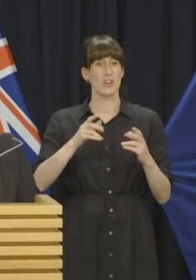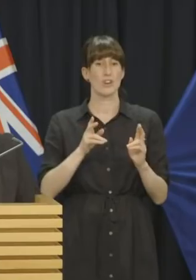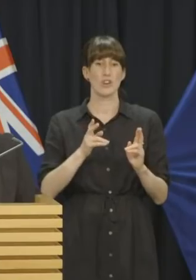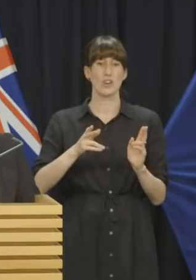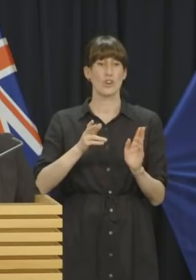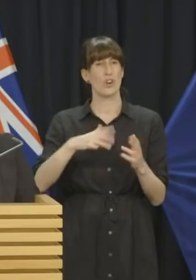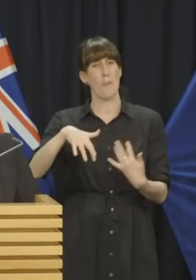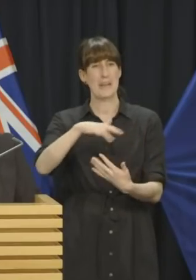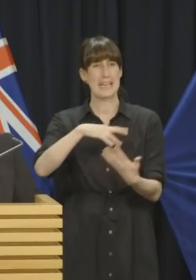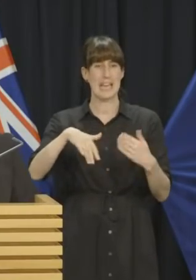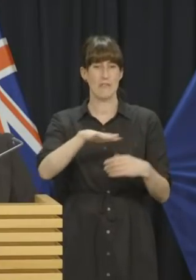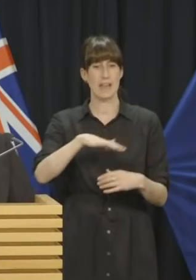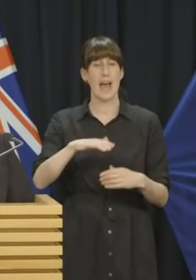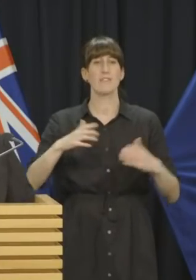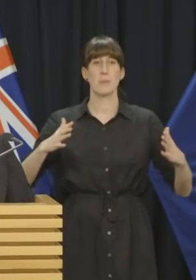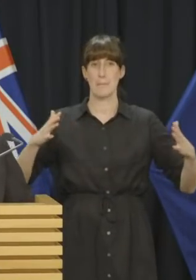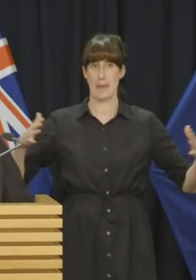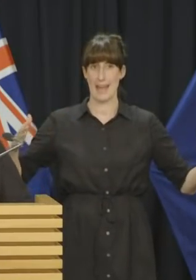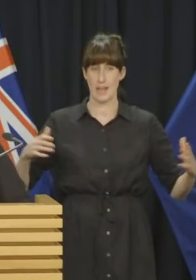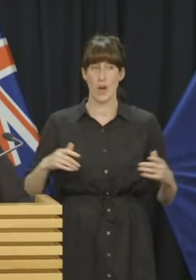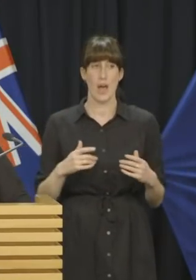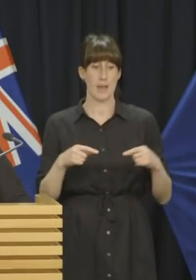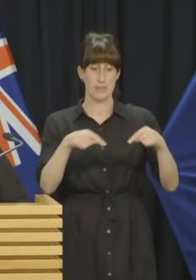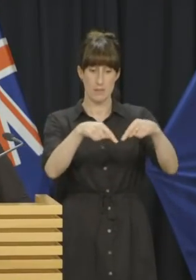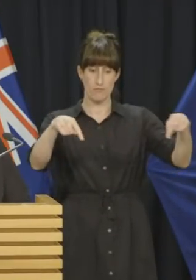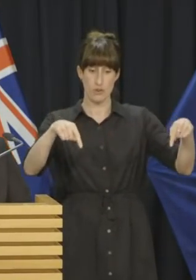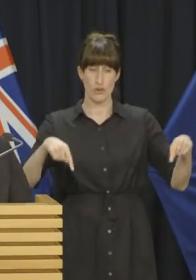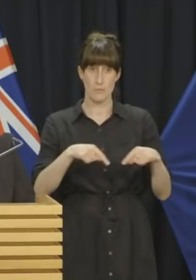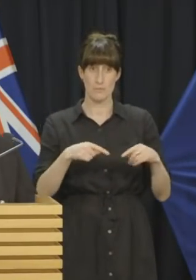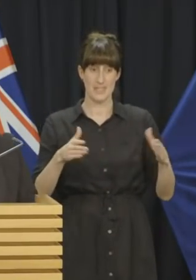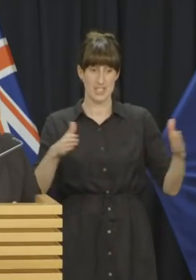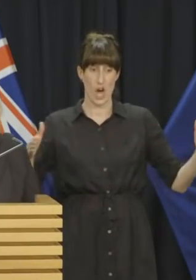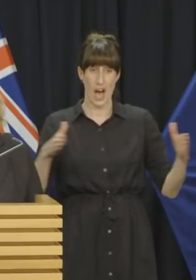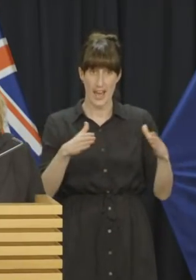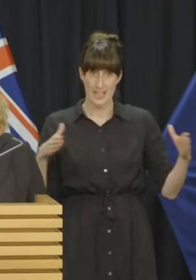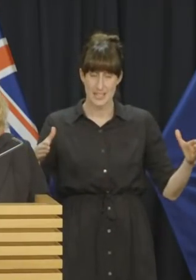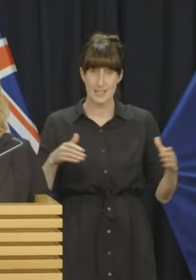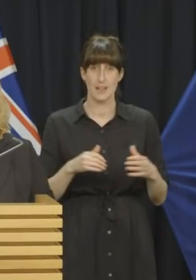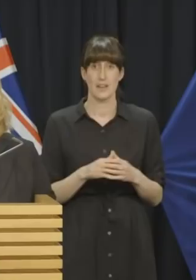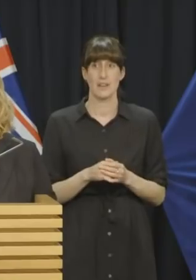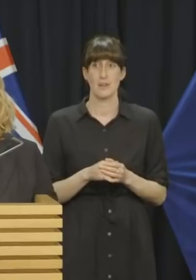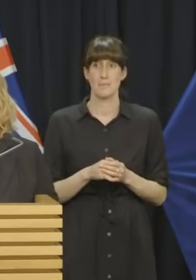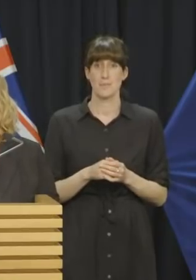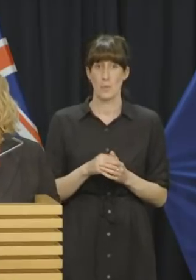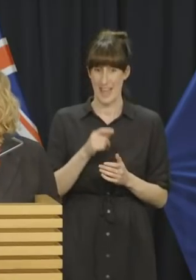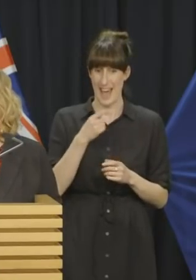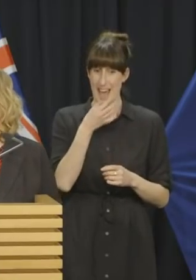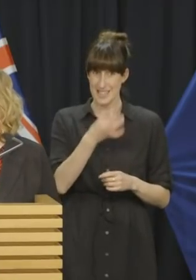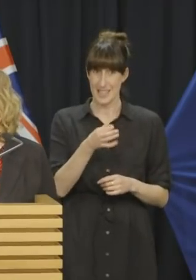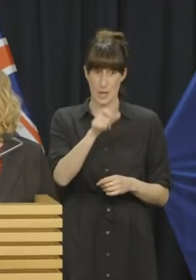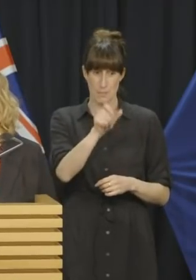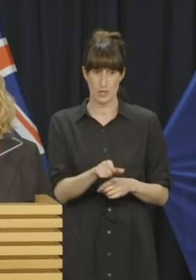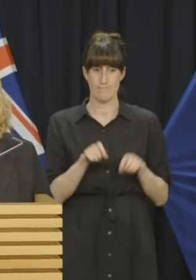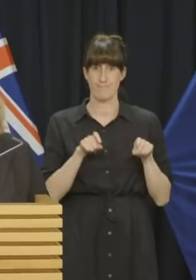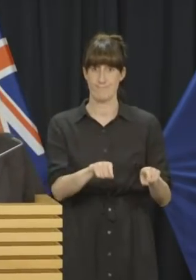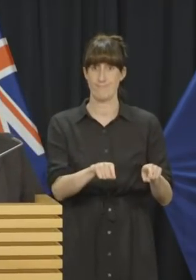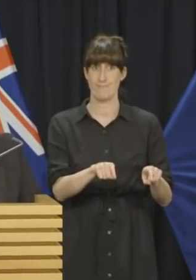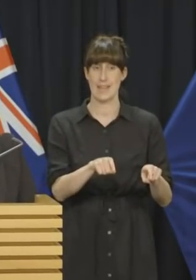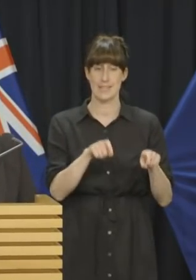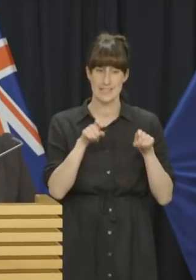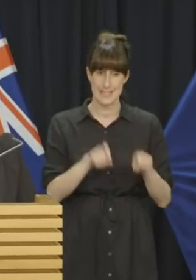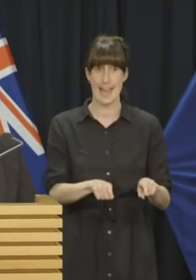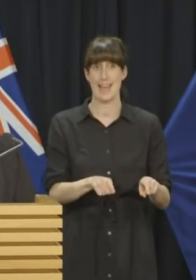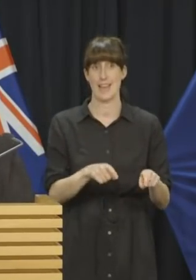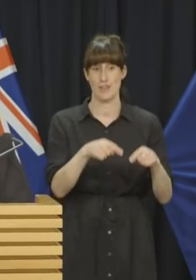have set some reasonable guidelines around the size of rooms that are required when we're asking people to essentially stay in their room for 14